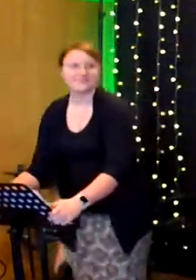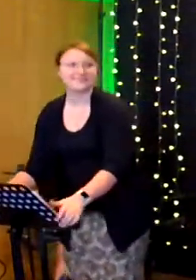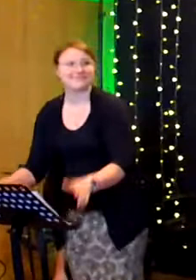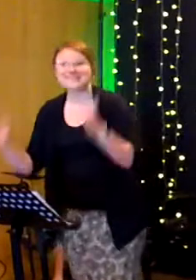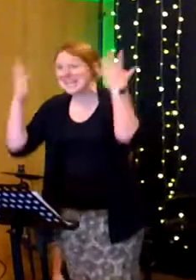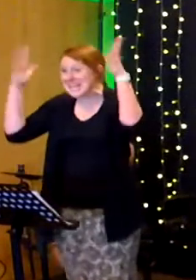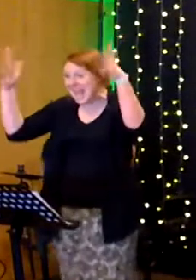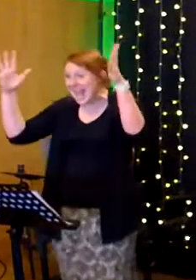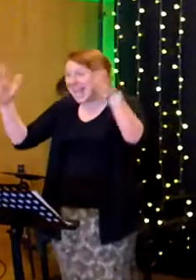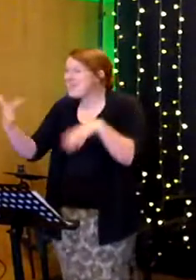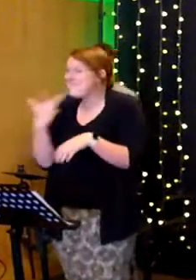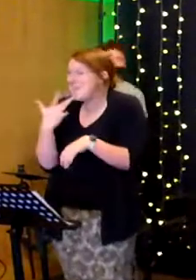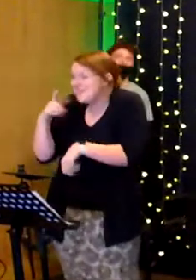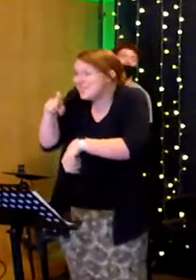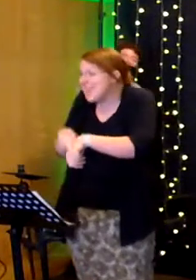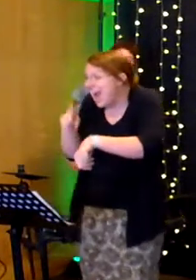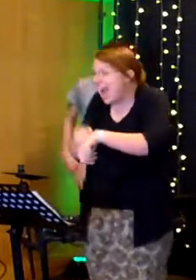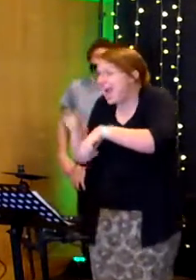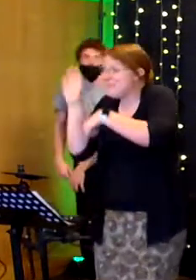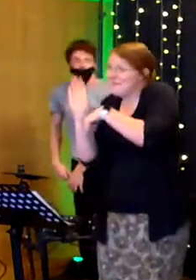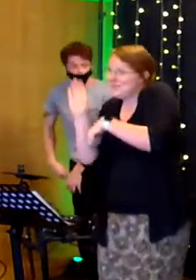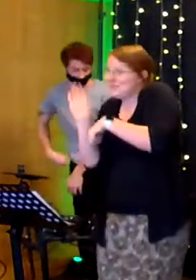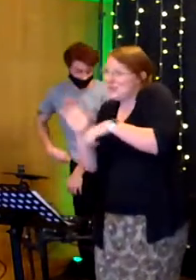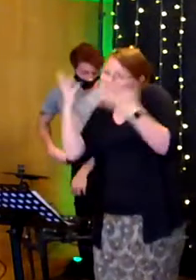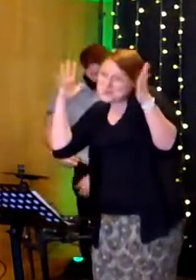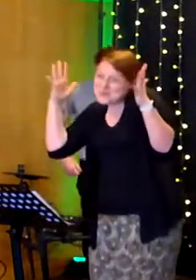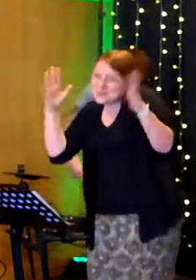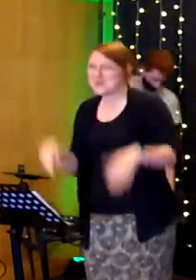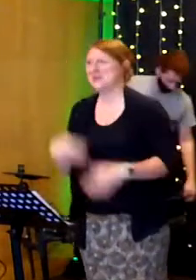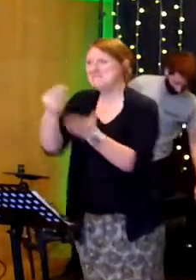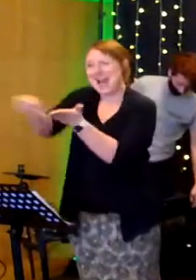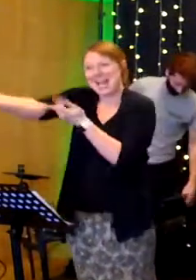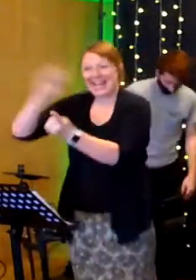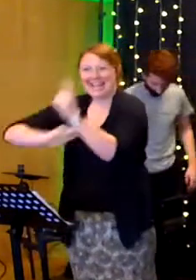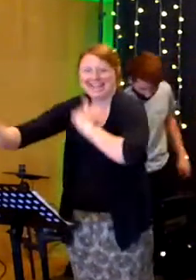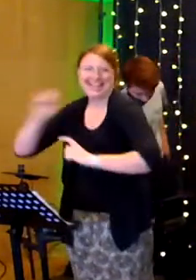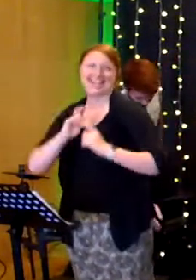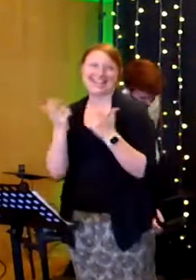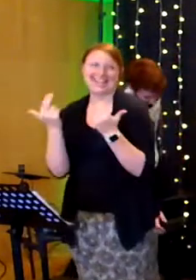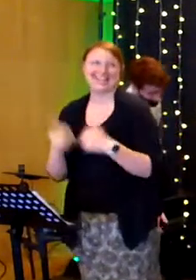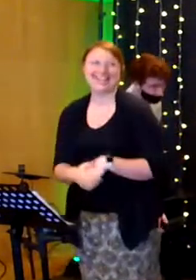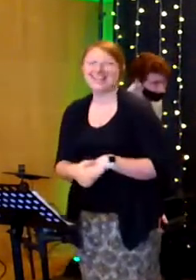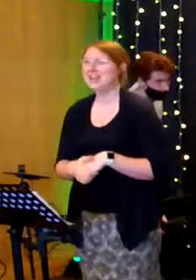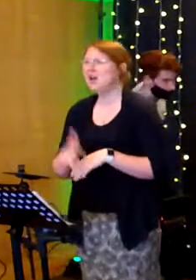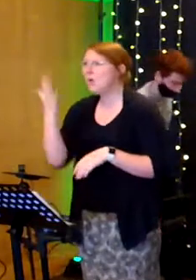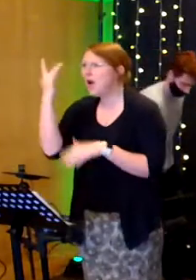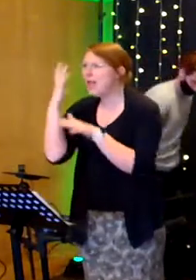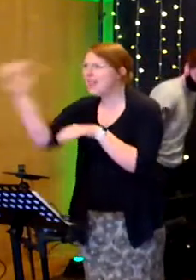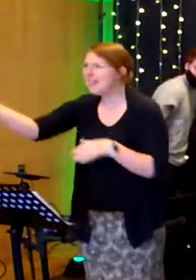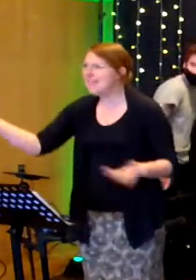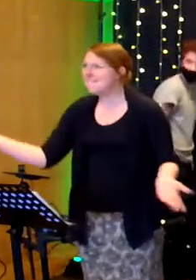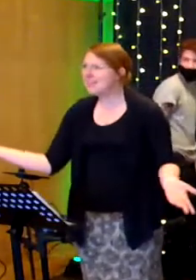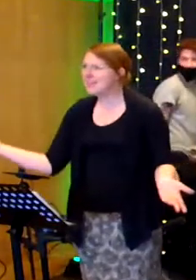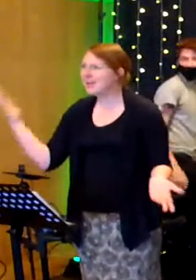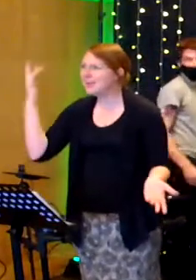Yay. Favorite time of church service, right? Offering time. Why is everybody leaving?